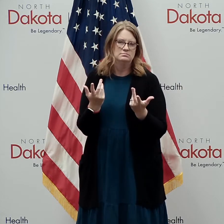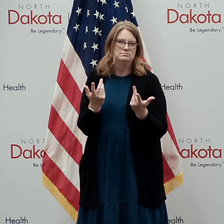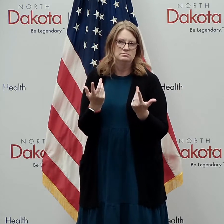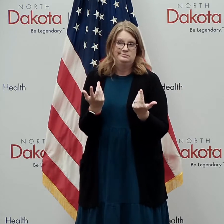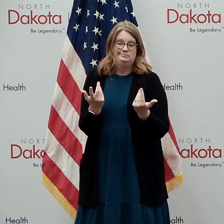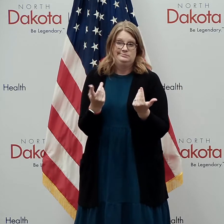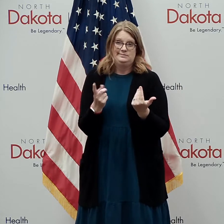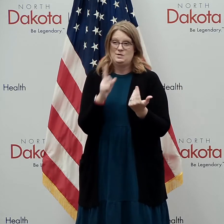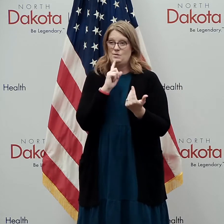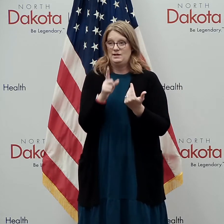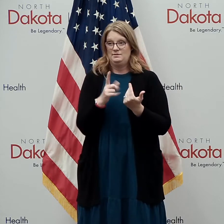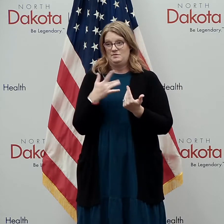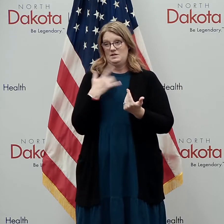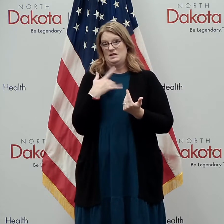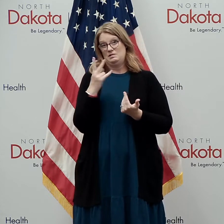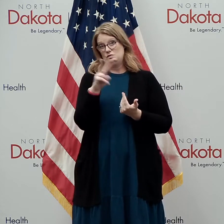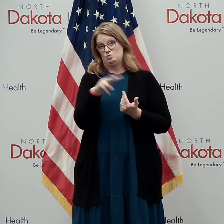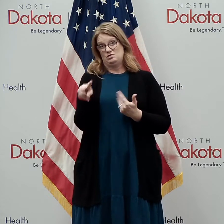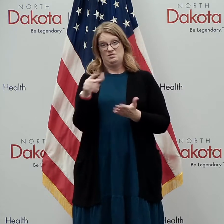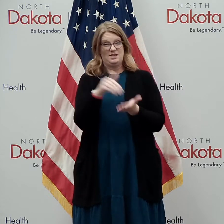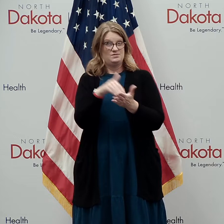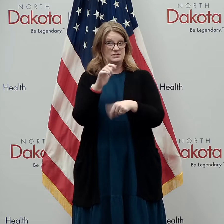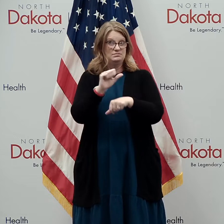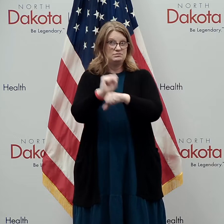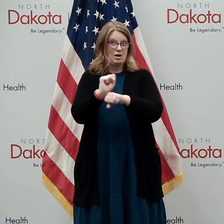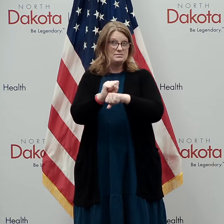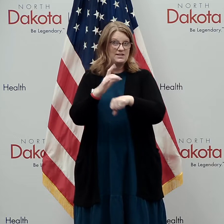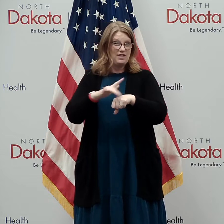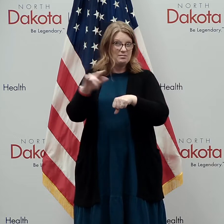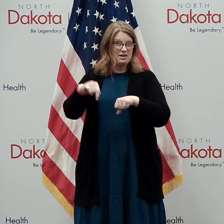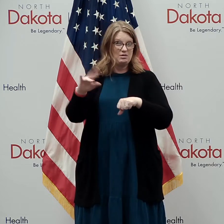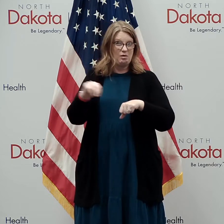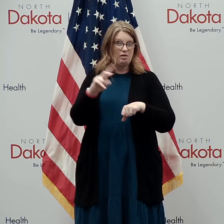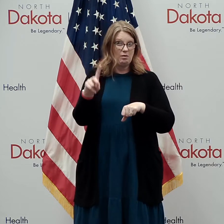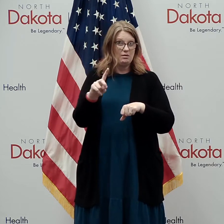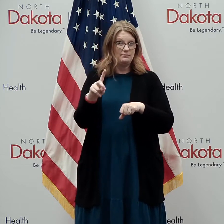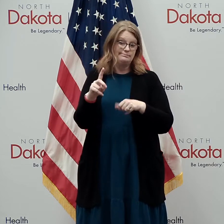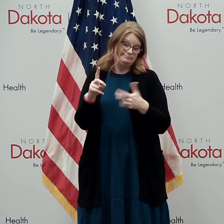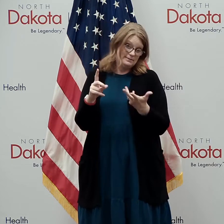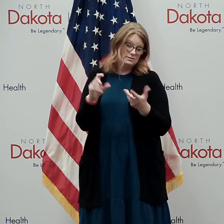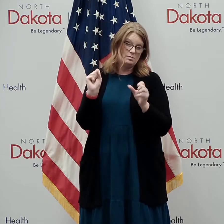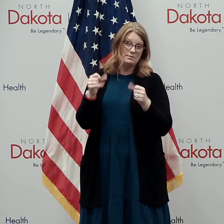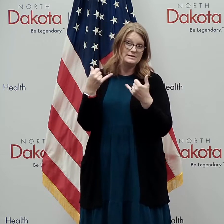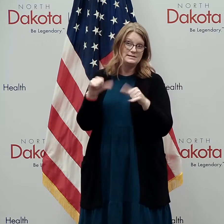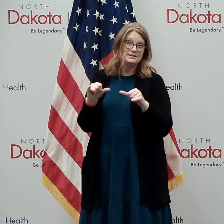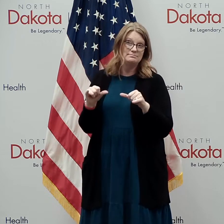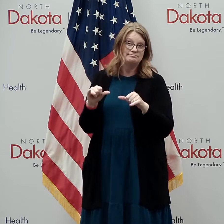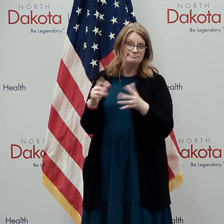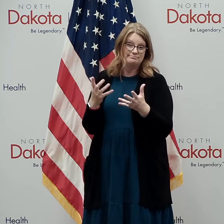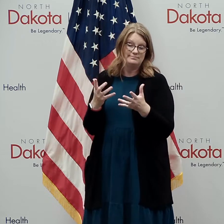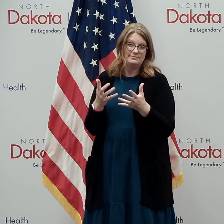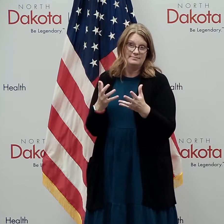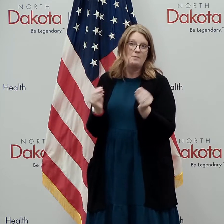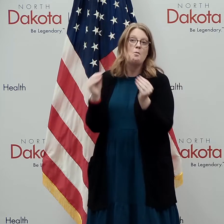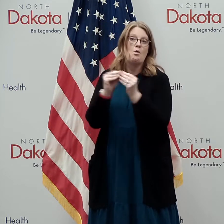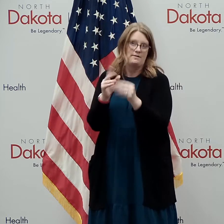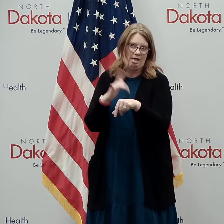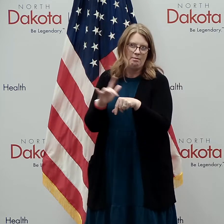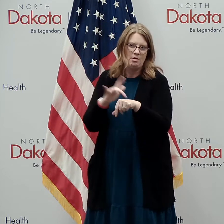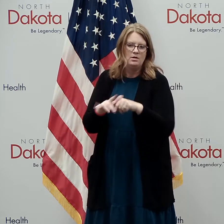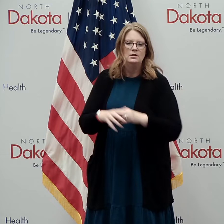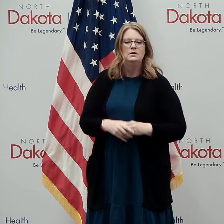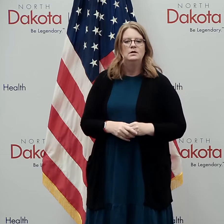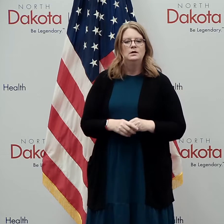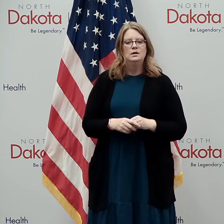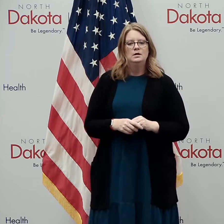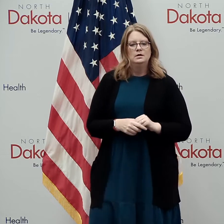as 22,000 jobs available in North Dakota today. I want to again talk about how